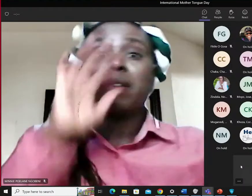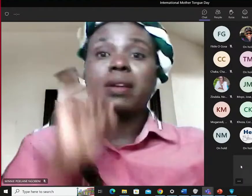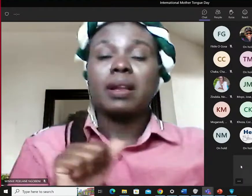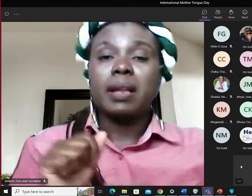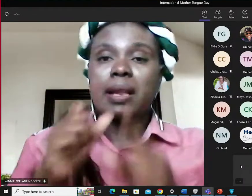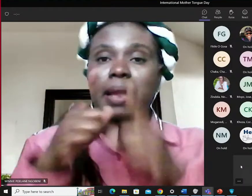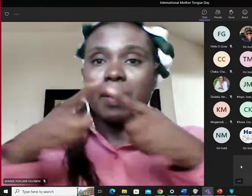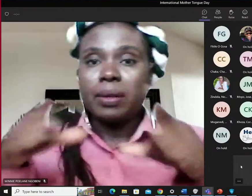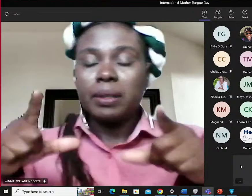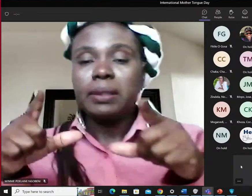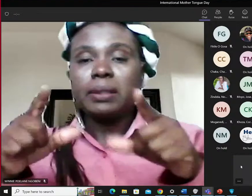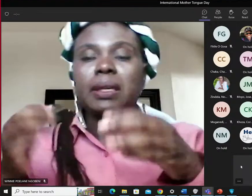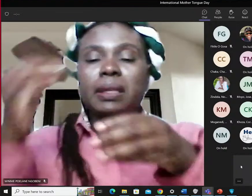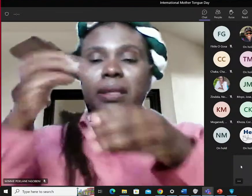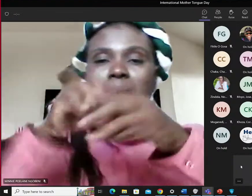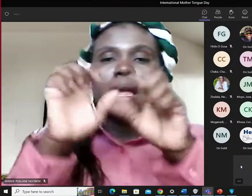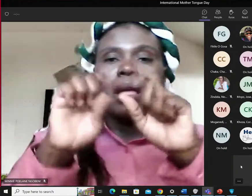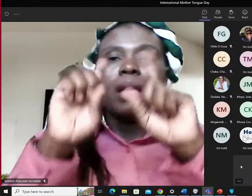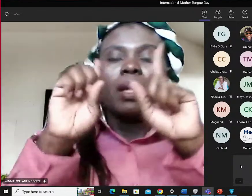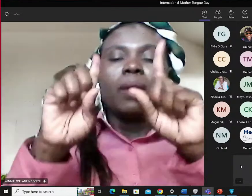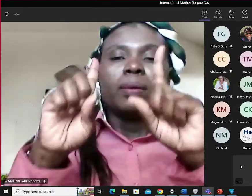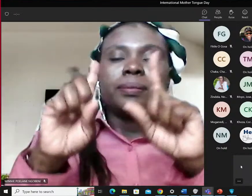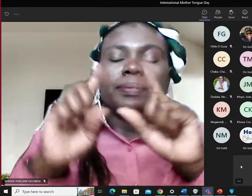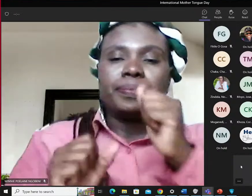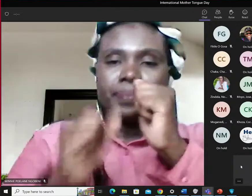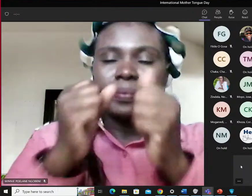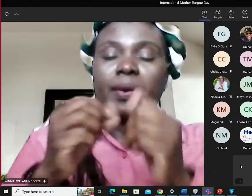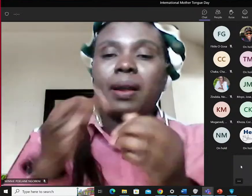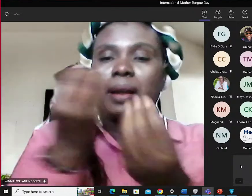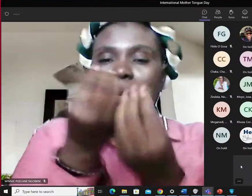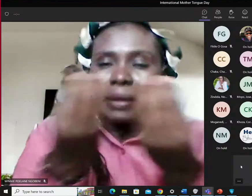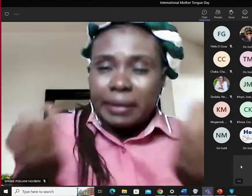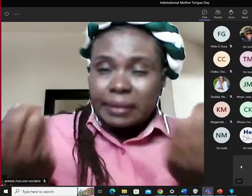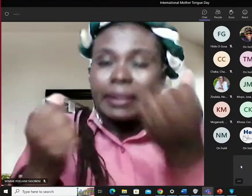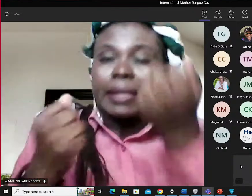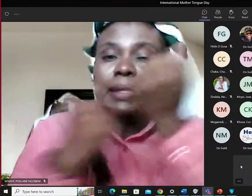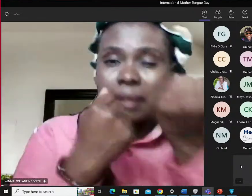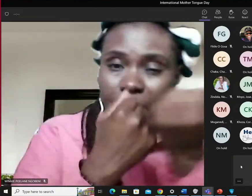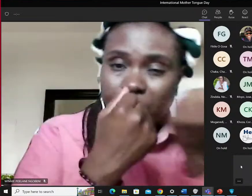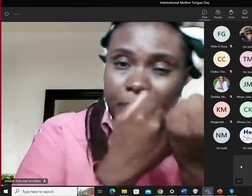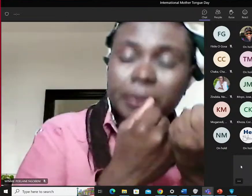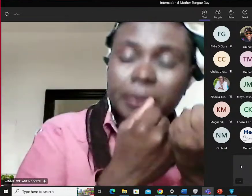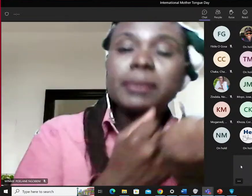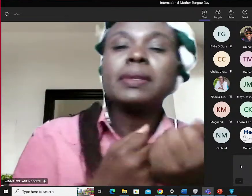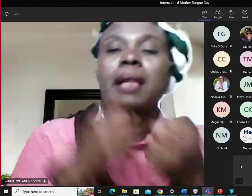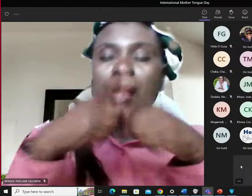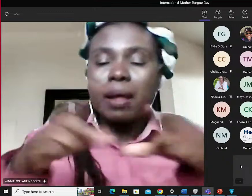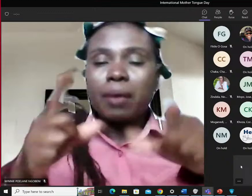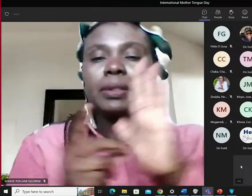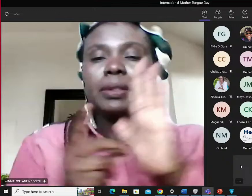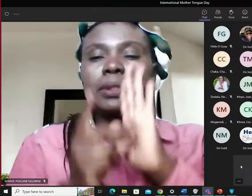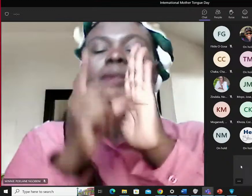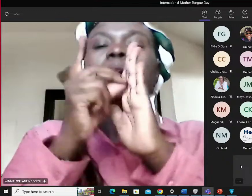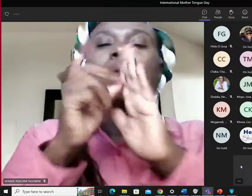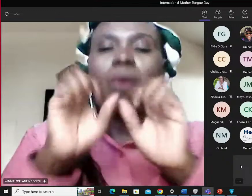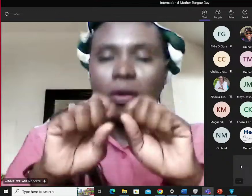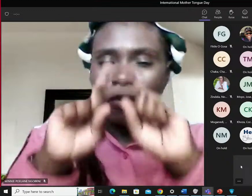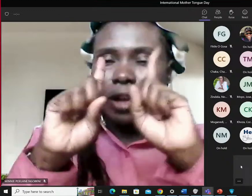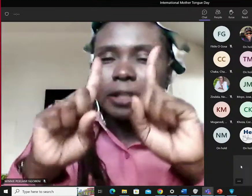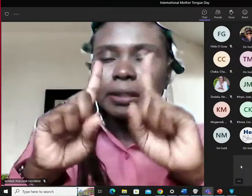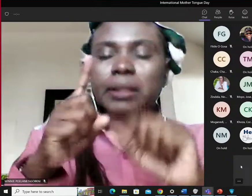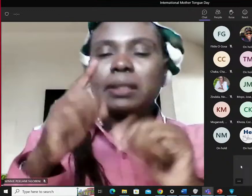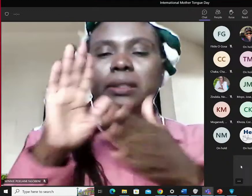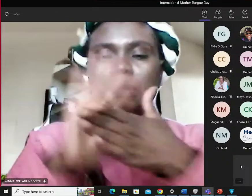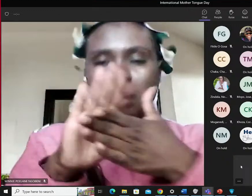system should be normalized in learner support. Languages should be developed for academic purposes, and a